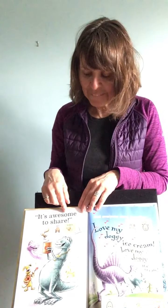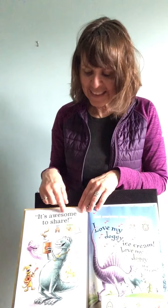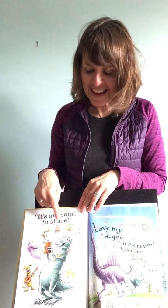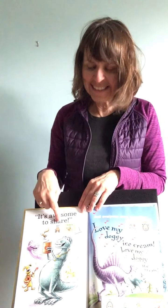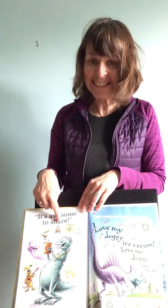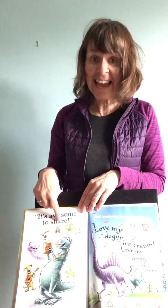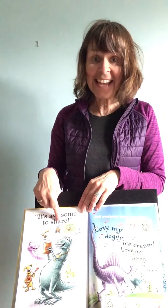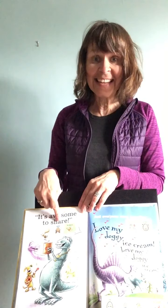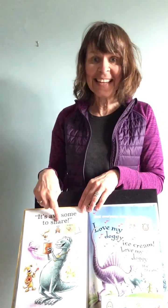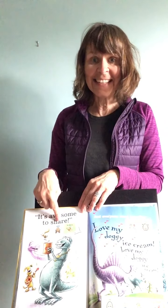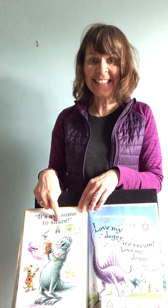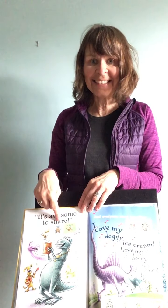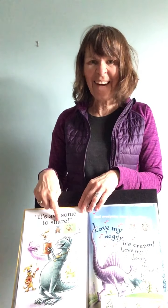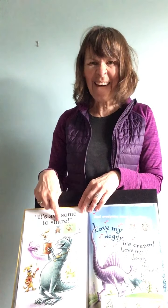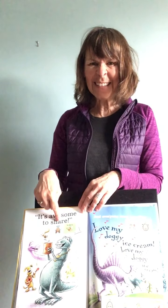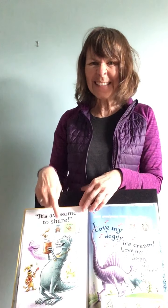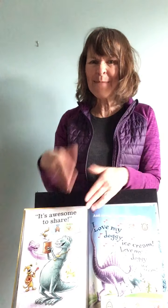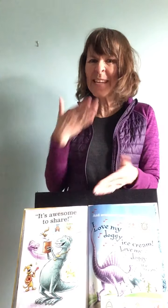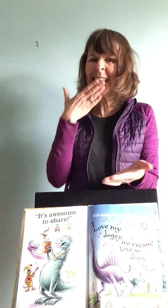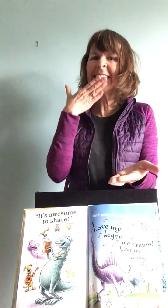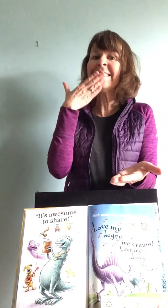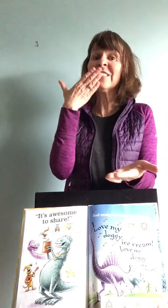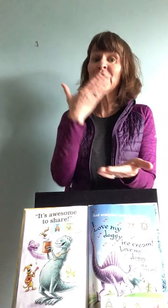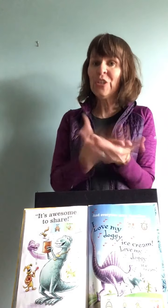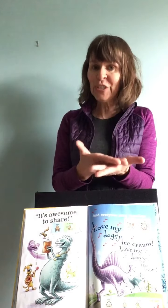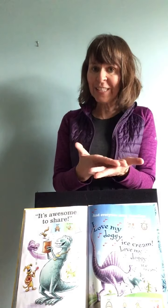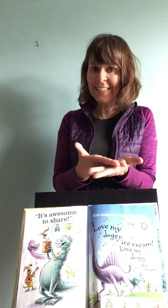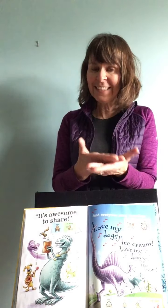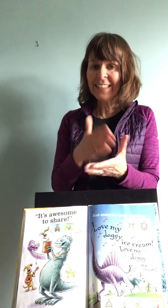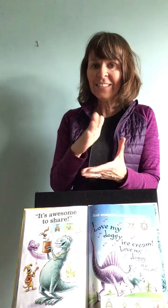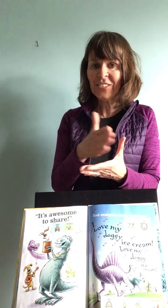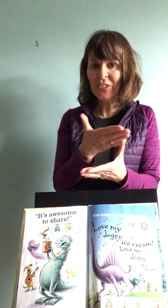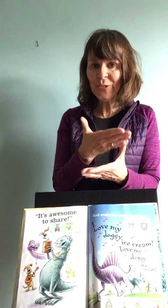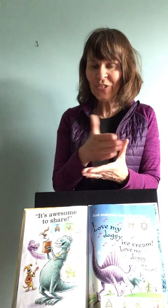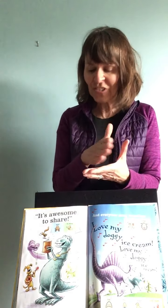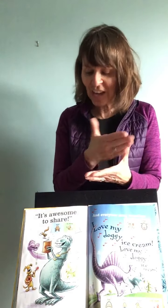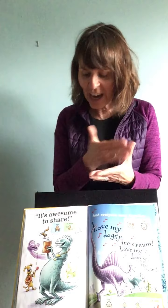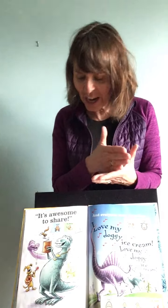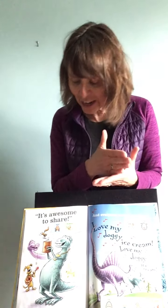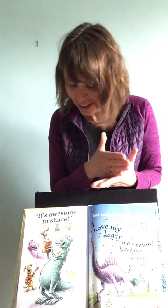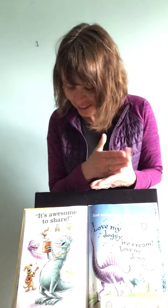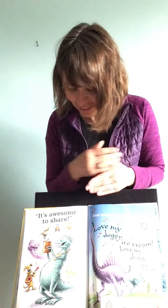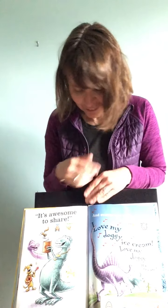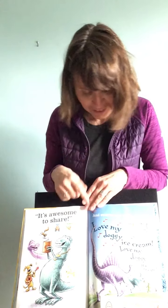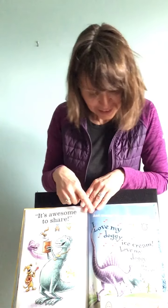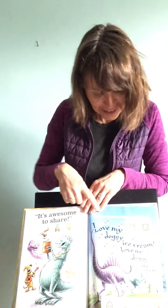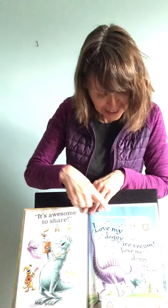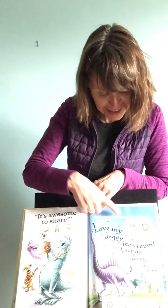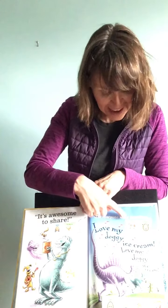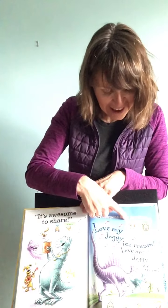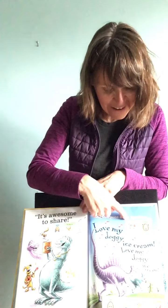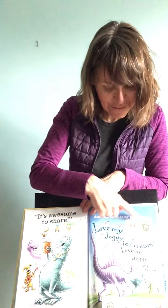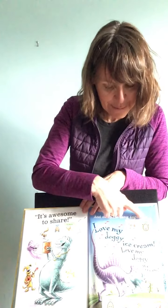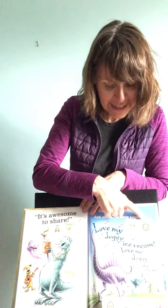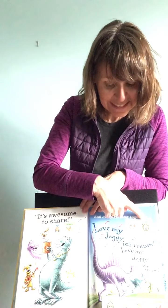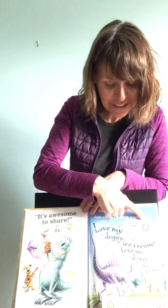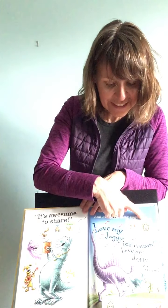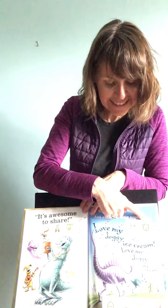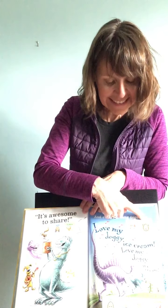They said it is awesome. It is good to share. And everybody started to